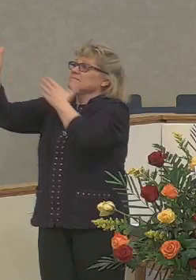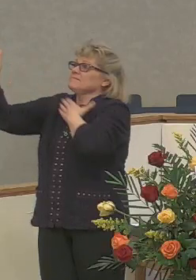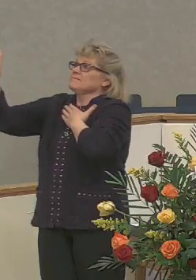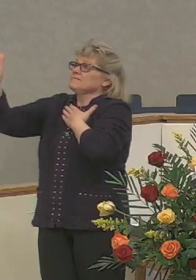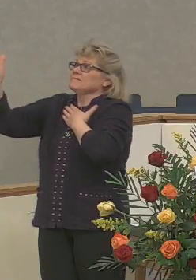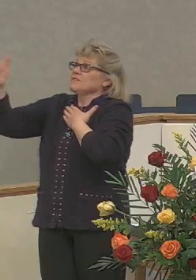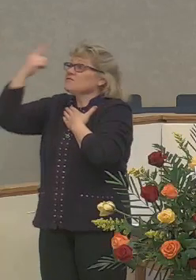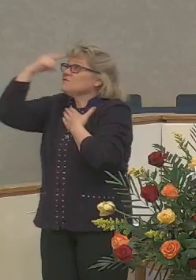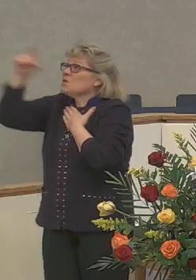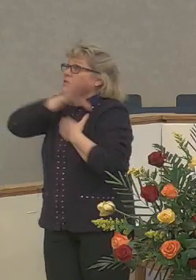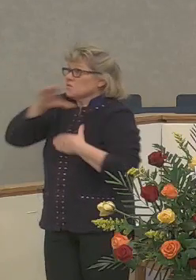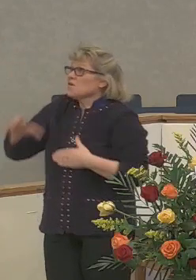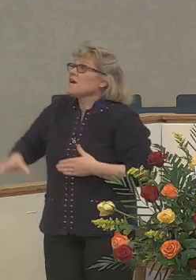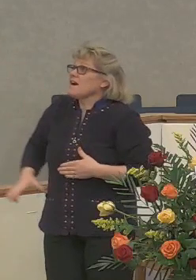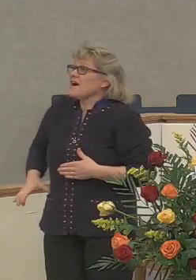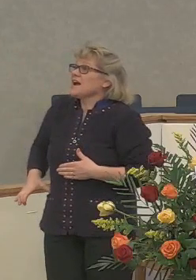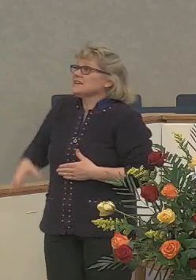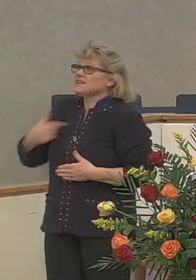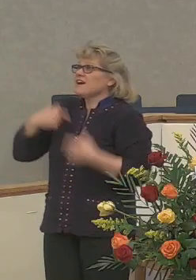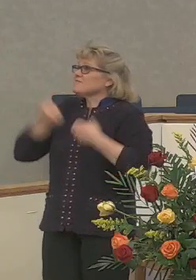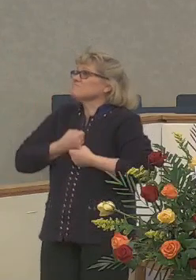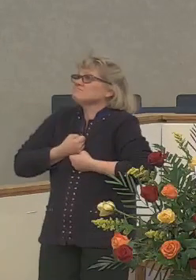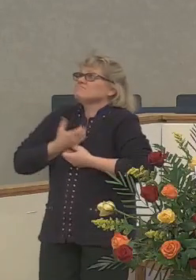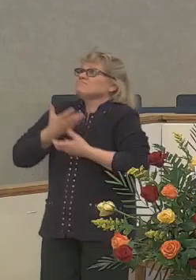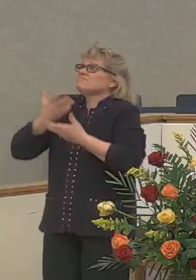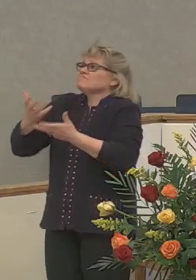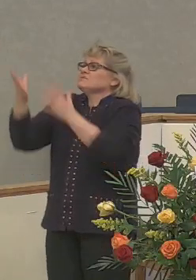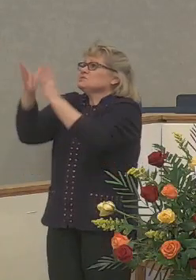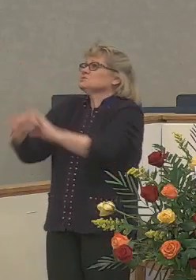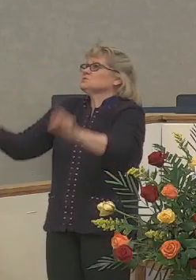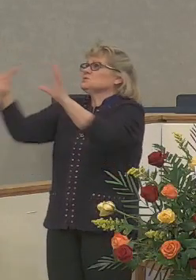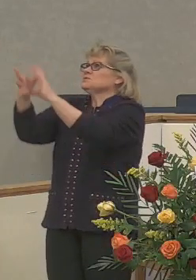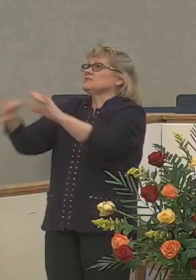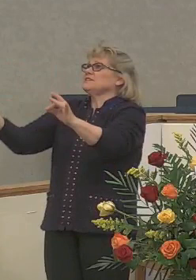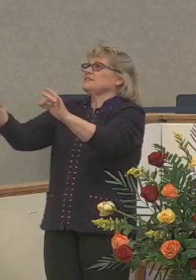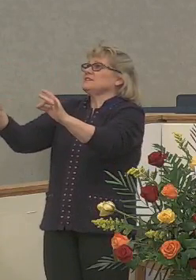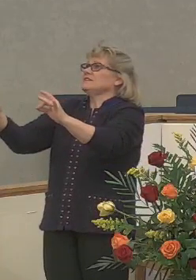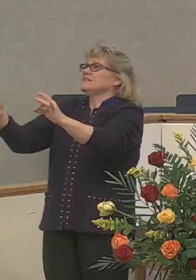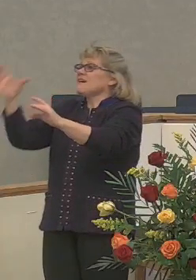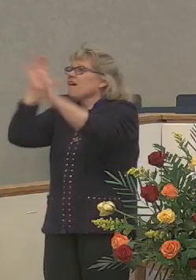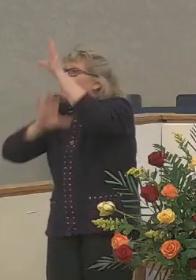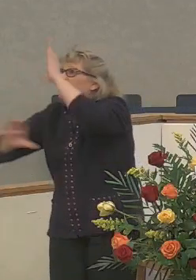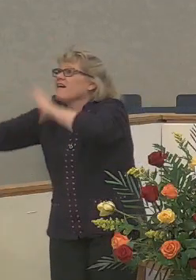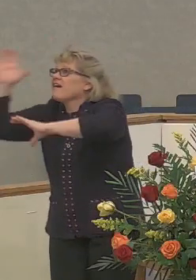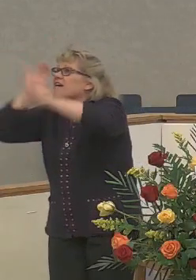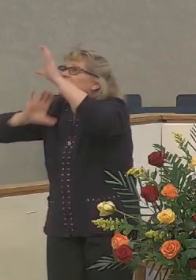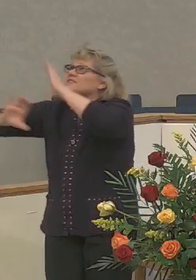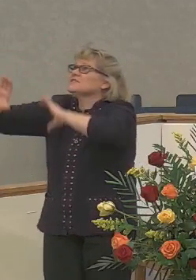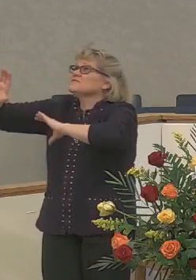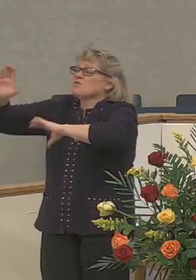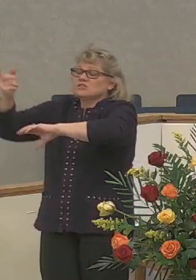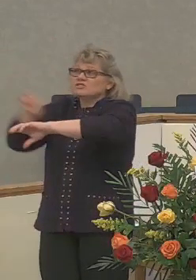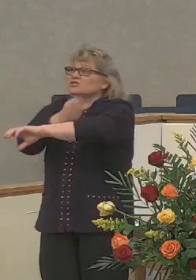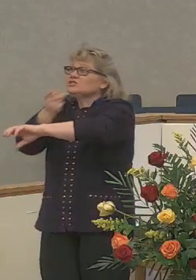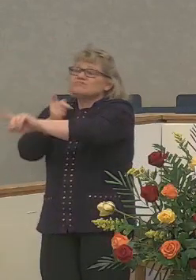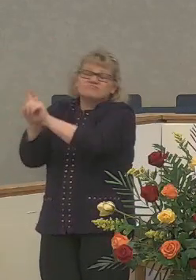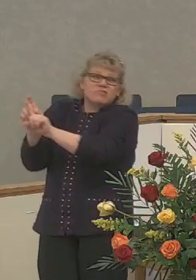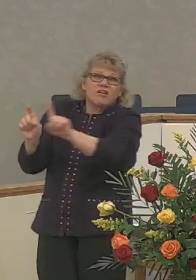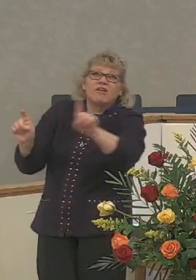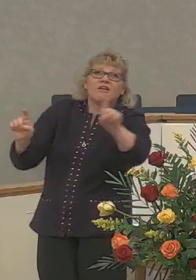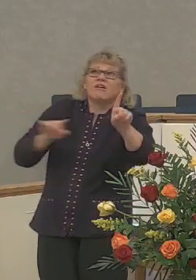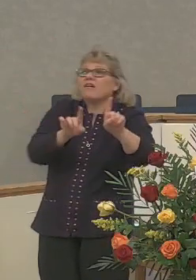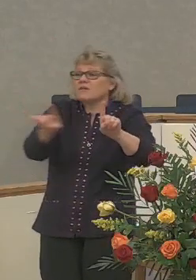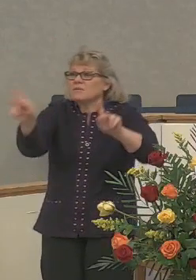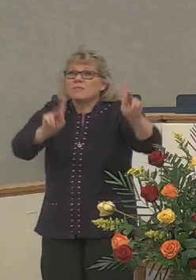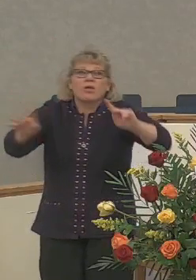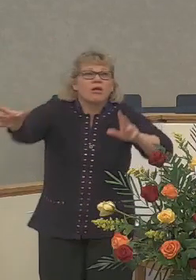If for Christ I proclaim the glad story, if I seek for his sheep gone astray, I